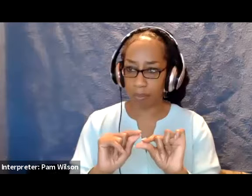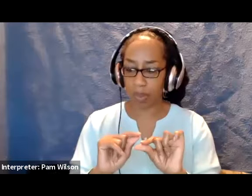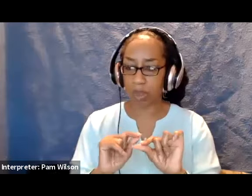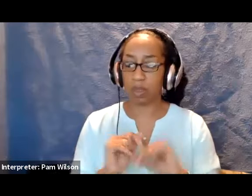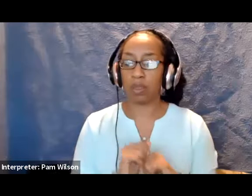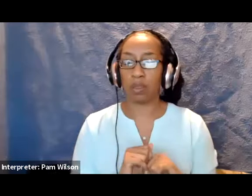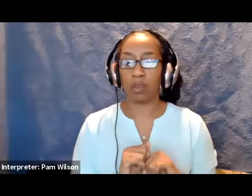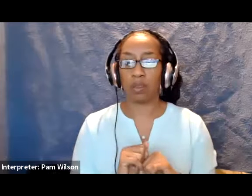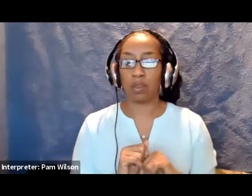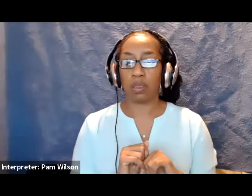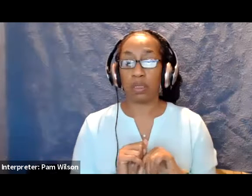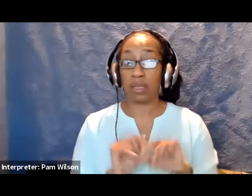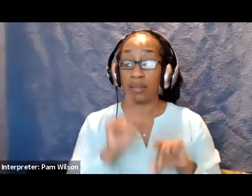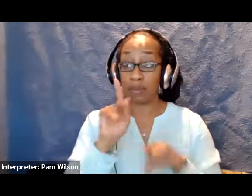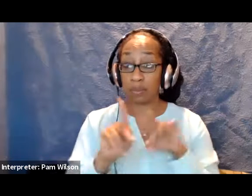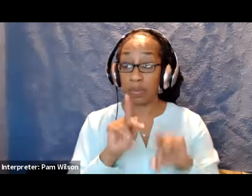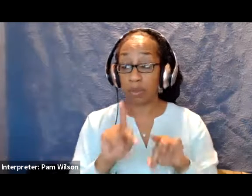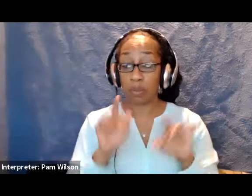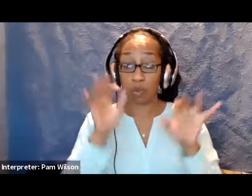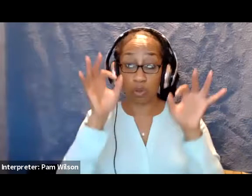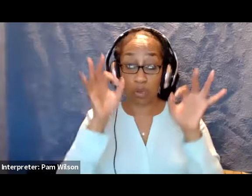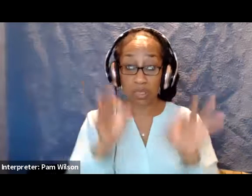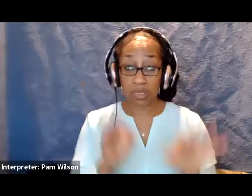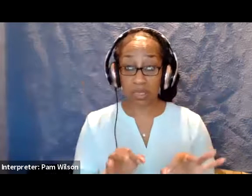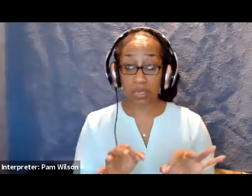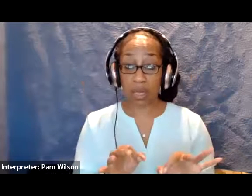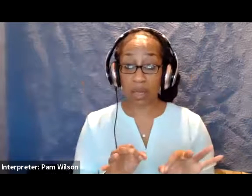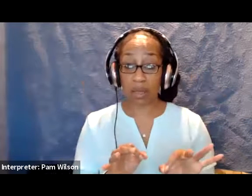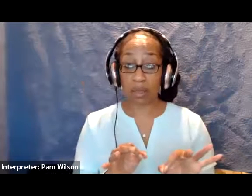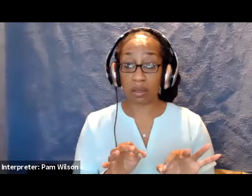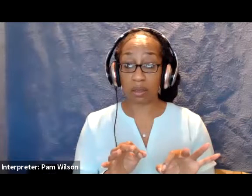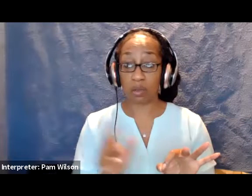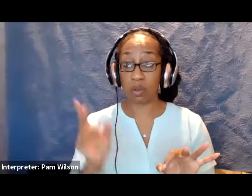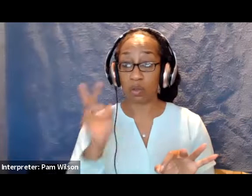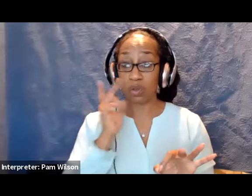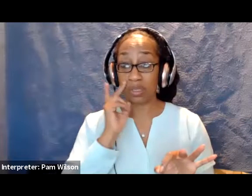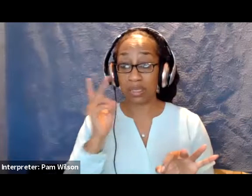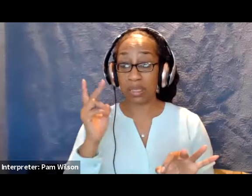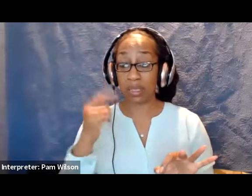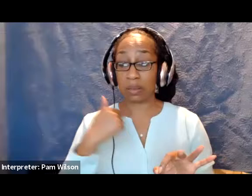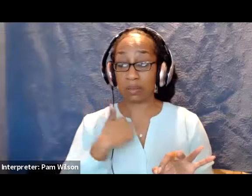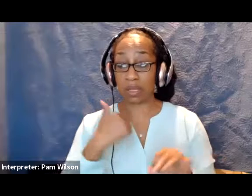Panelists, again, you can choose whether or not you see me on the screen.